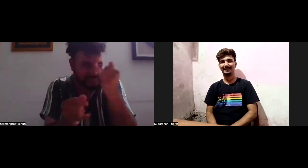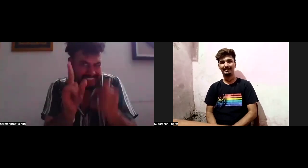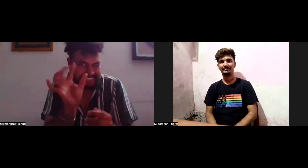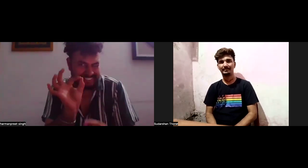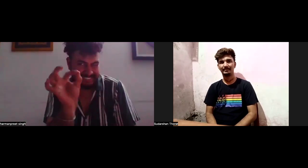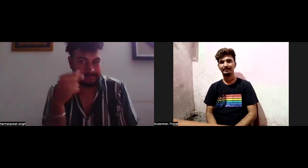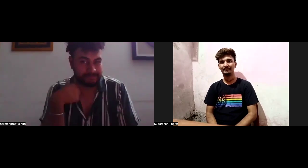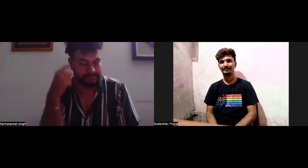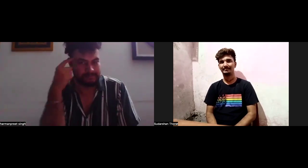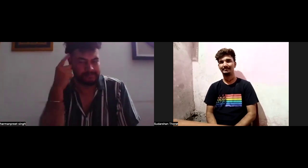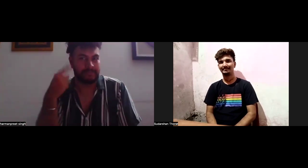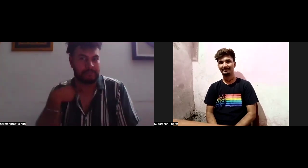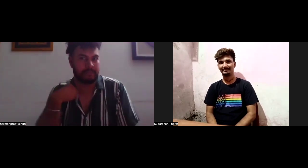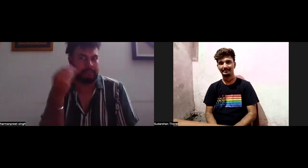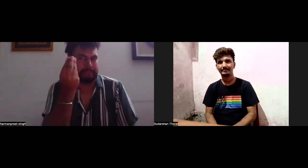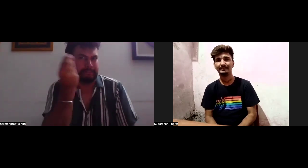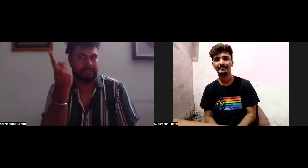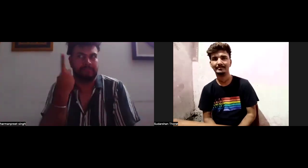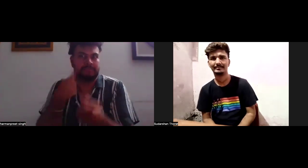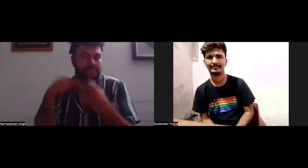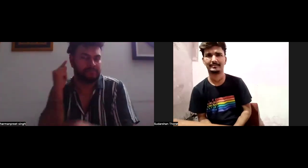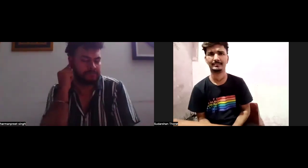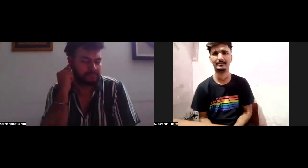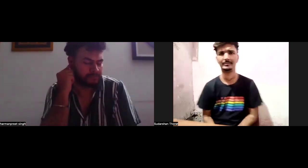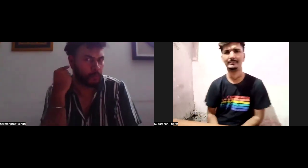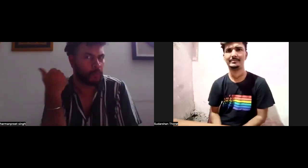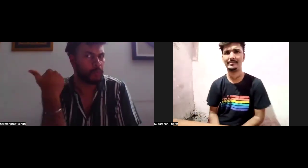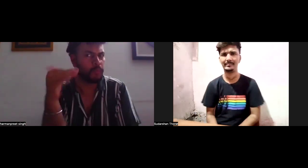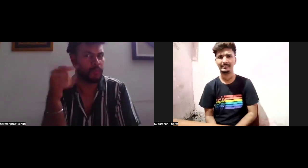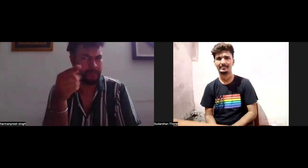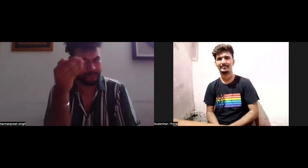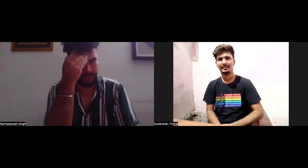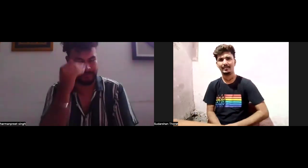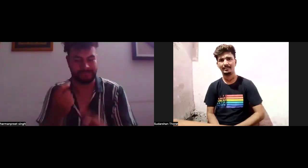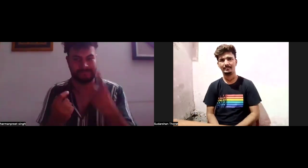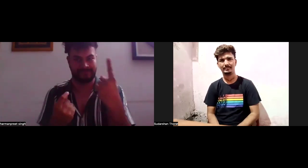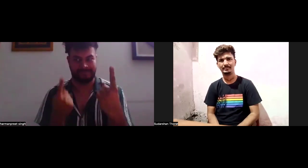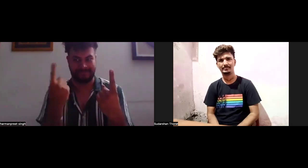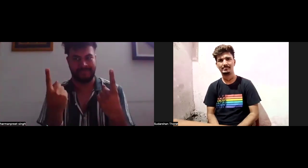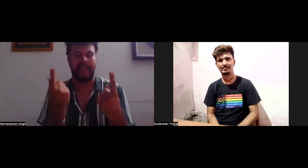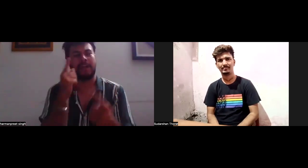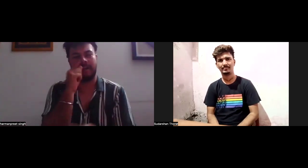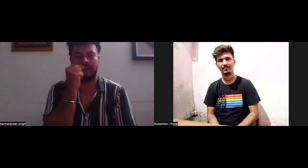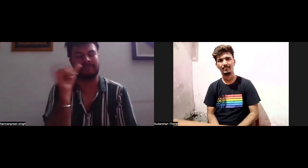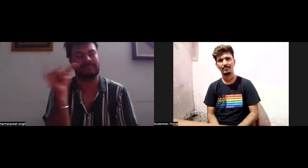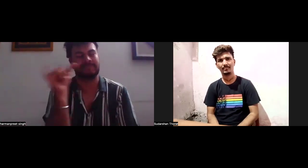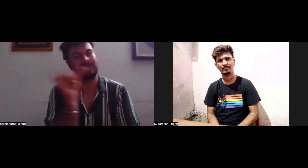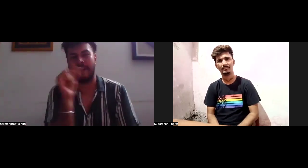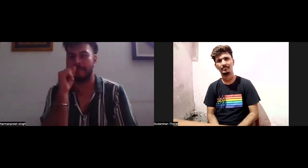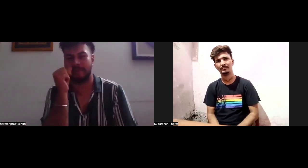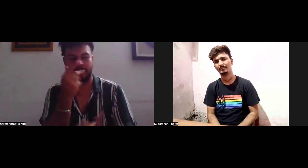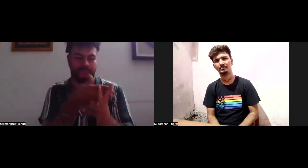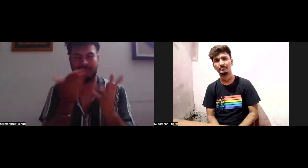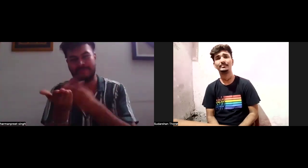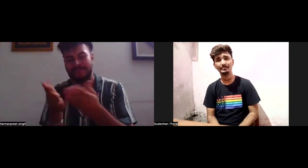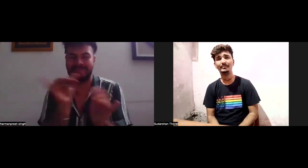each other. So one last question I would like to ask you, Sudarshan. So you know that if there